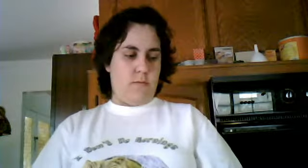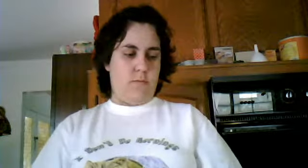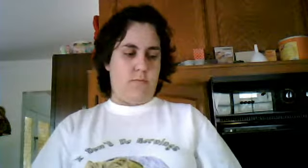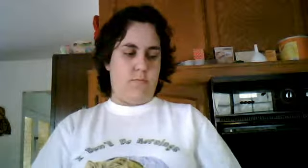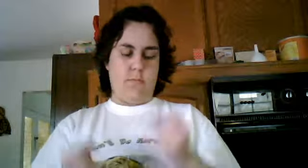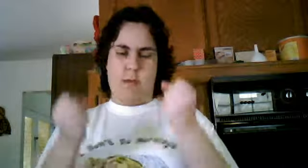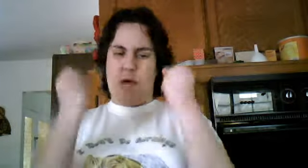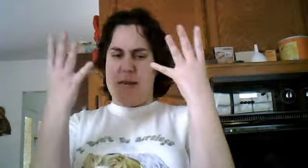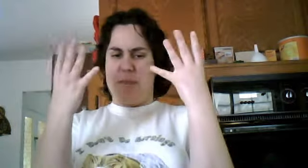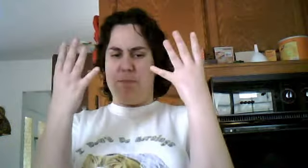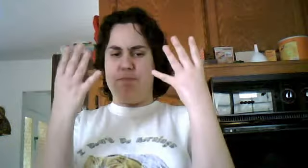How many?